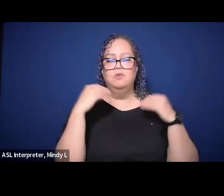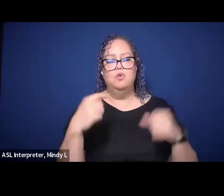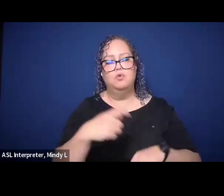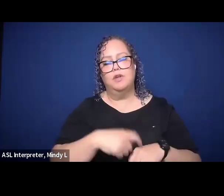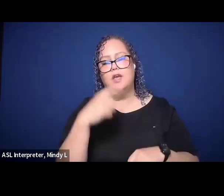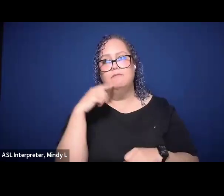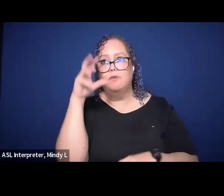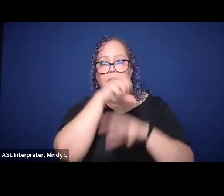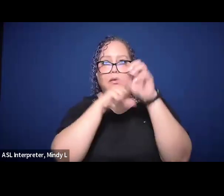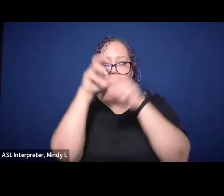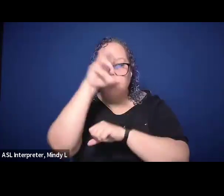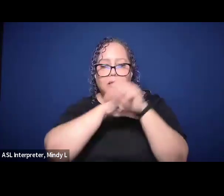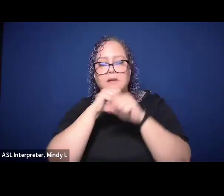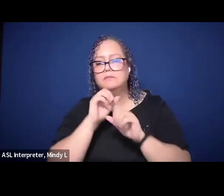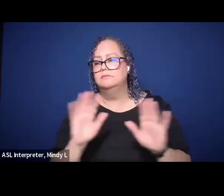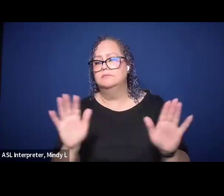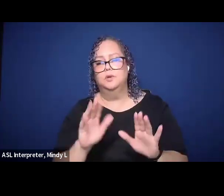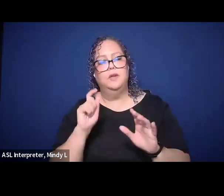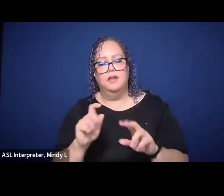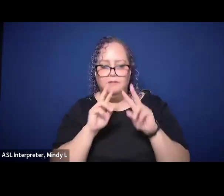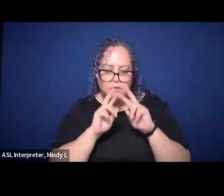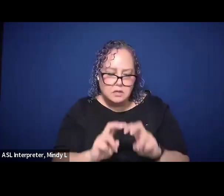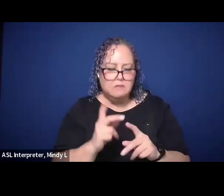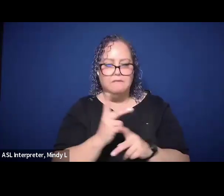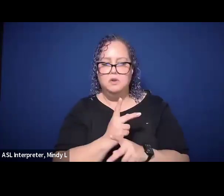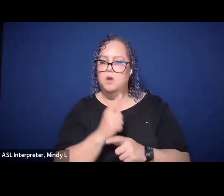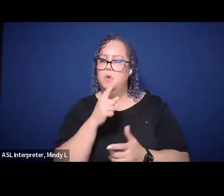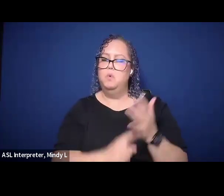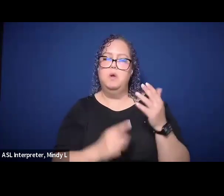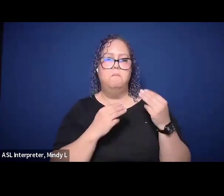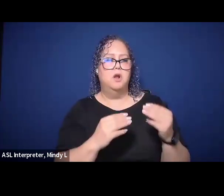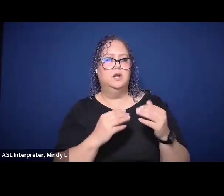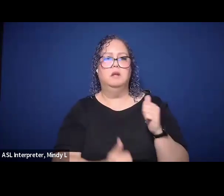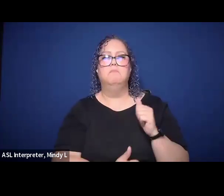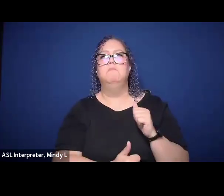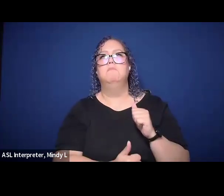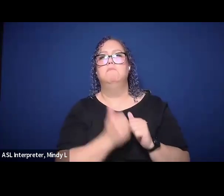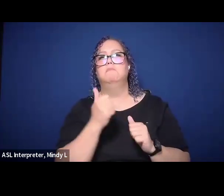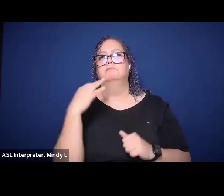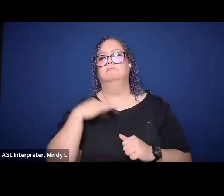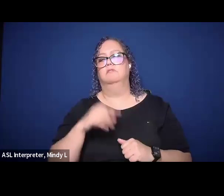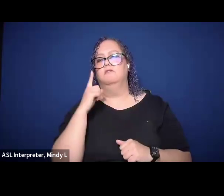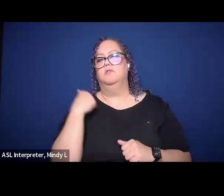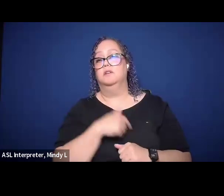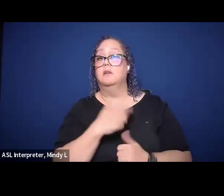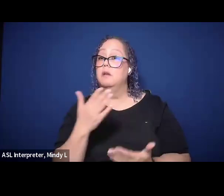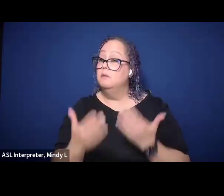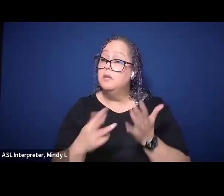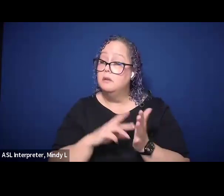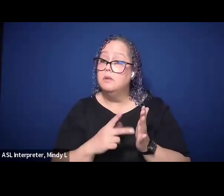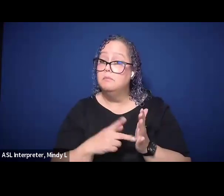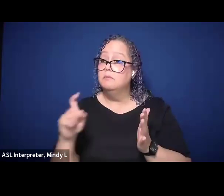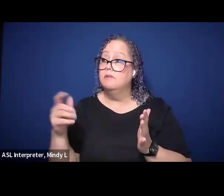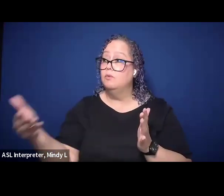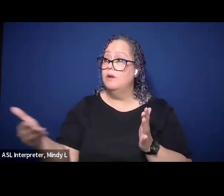what marketing is going to be the most advantageous for us. And this might mean hiring a consultant to help us